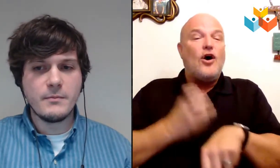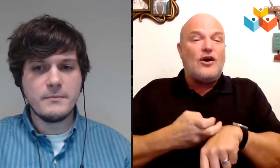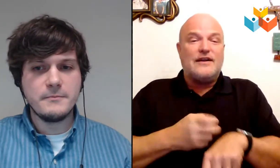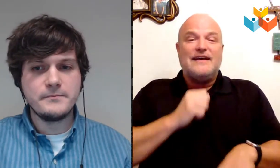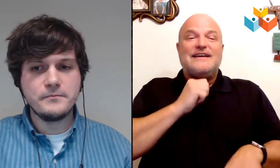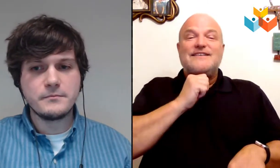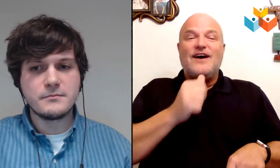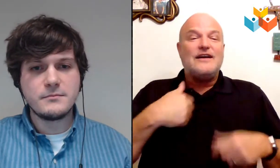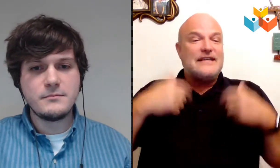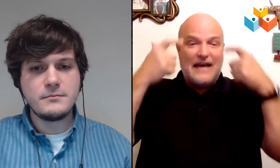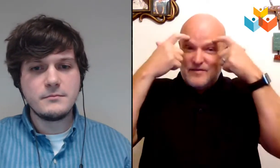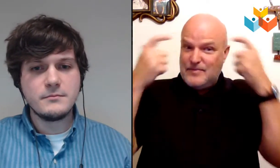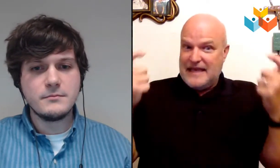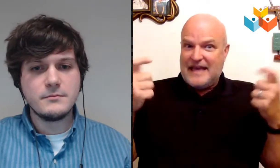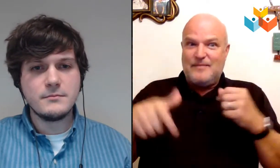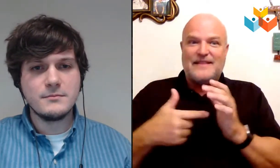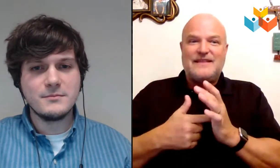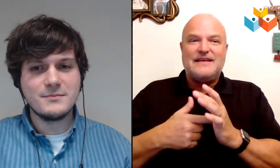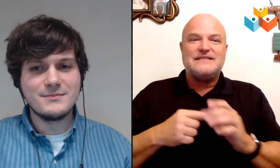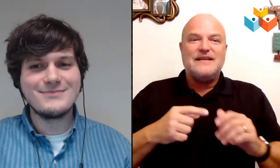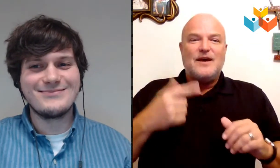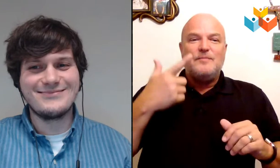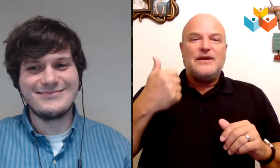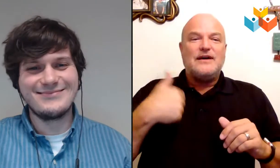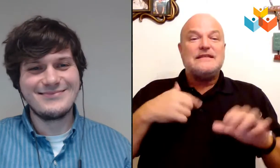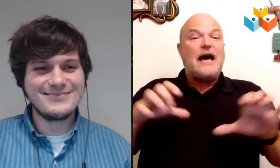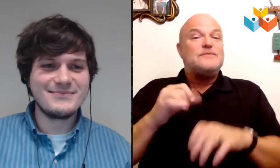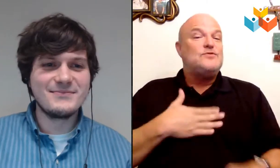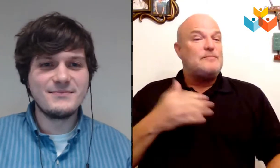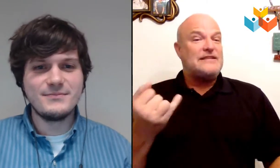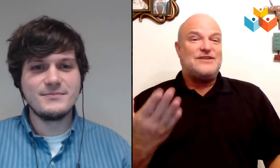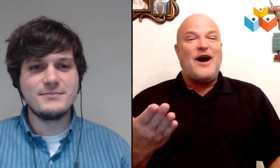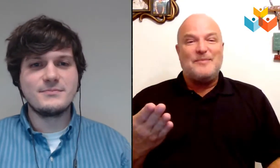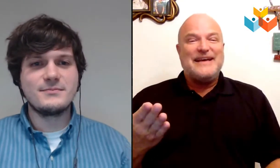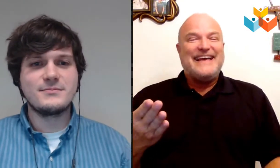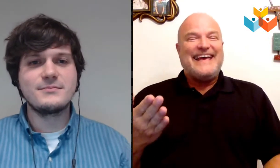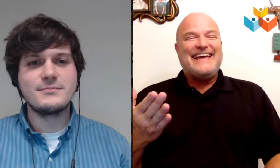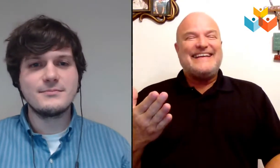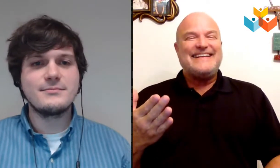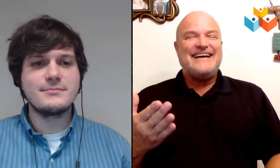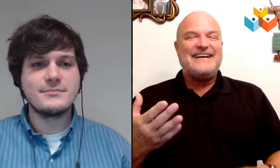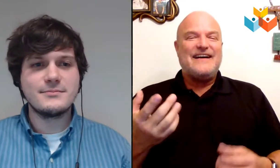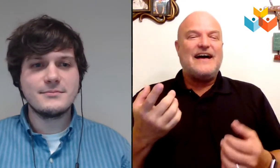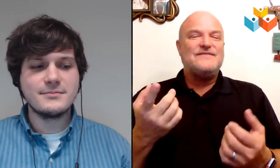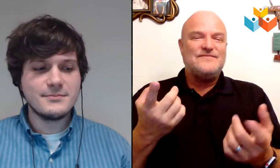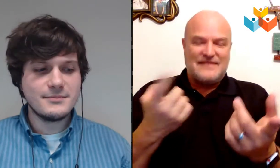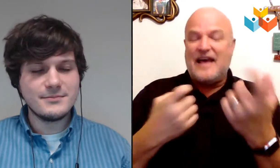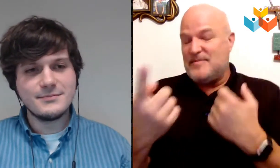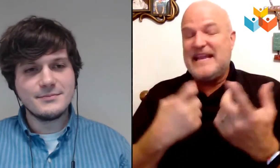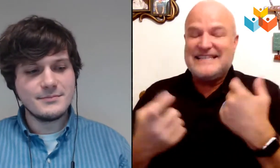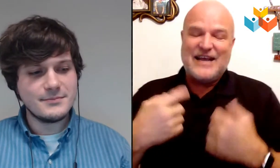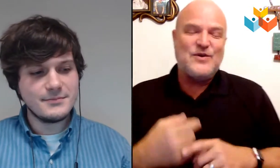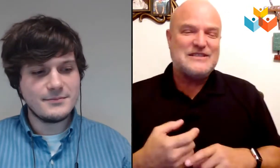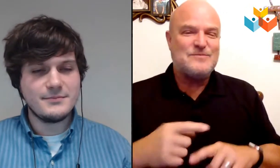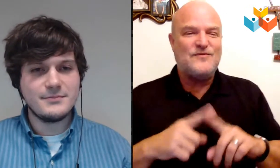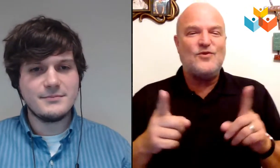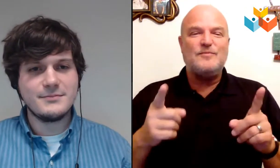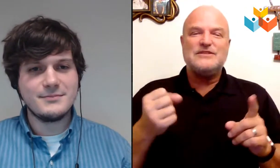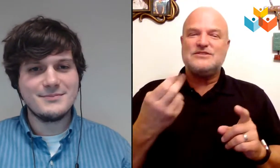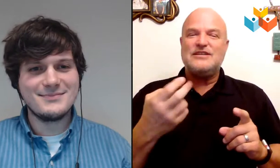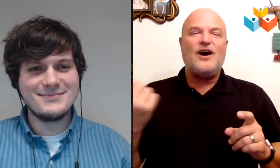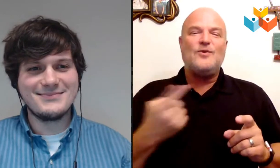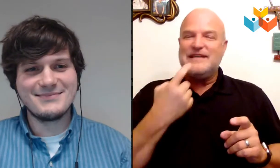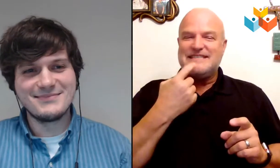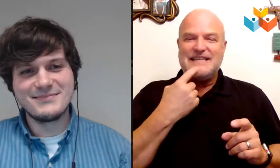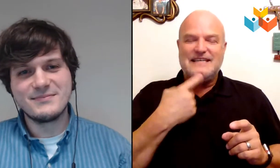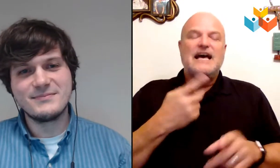very hard not to have a big head about this because I'm doing my job. And I've been asked that question before,